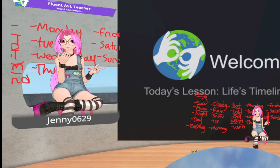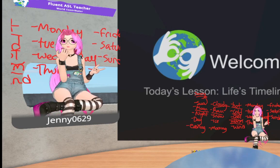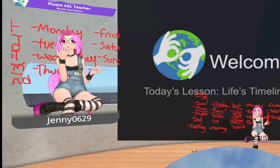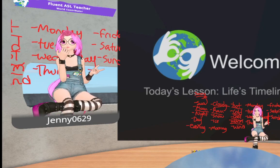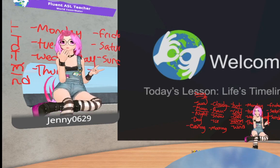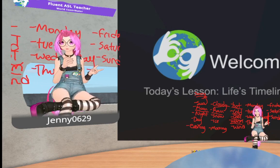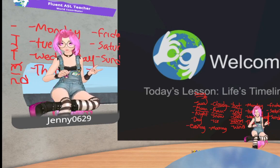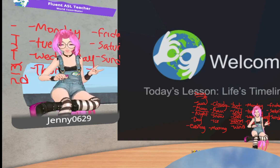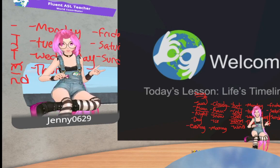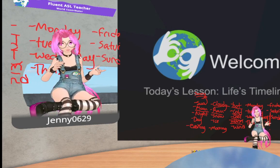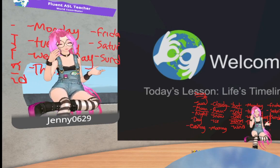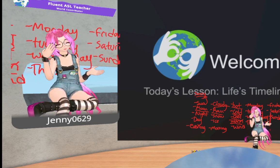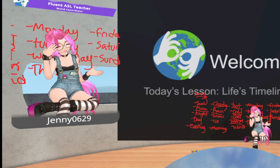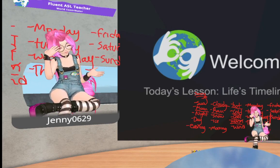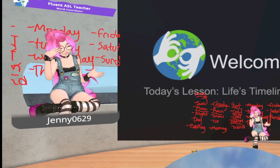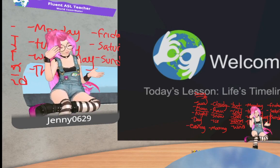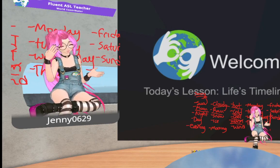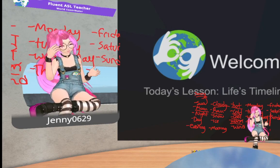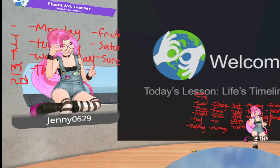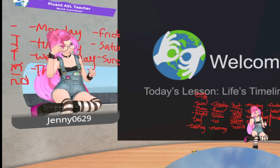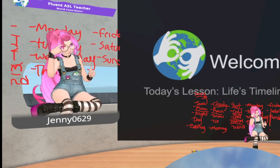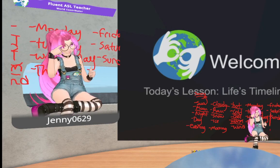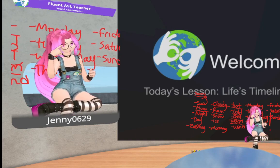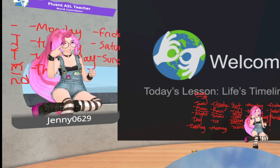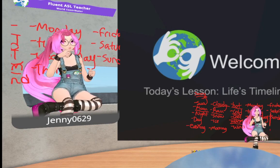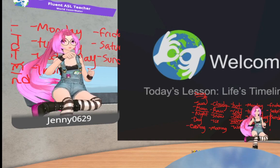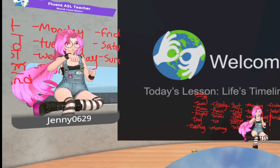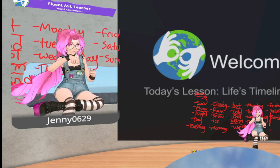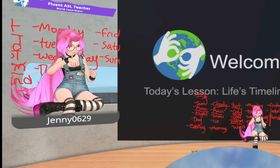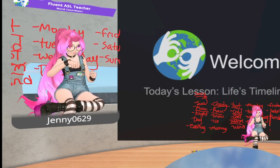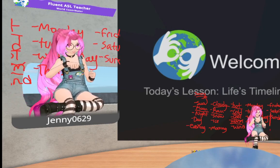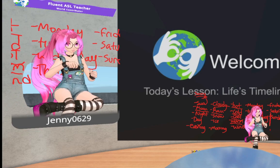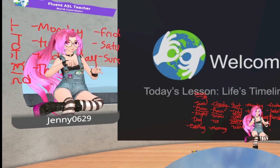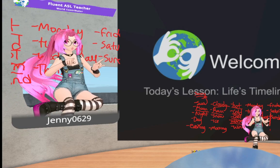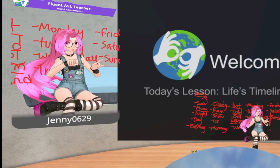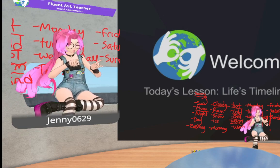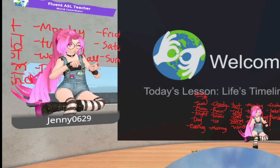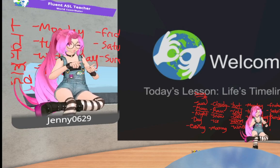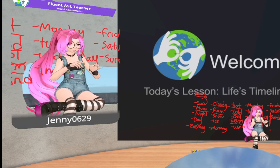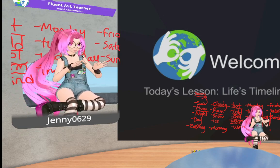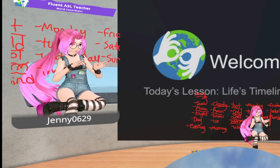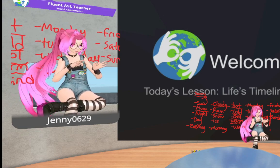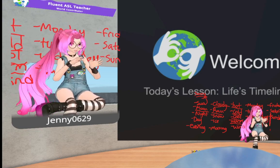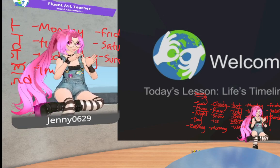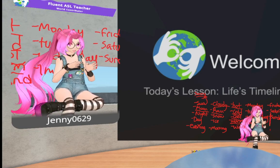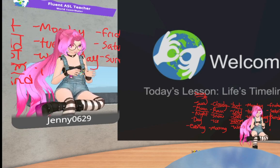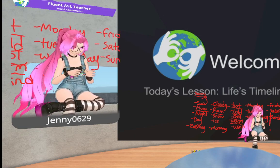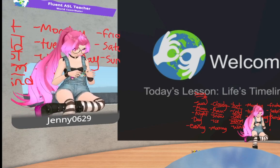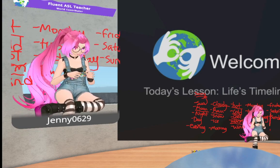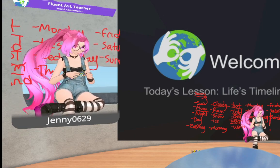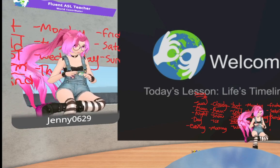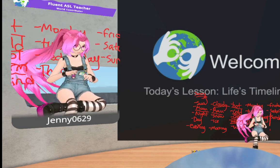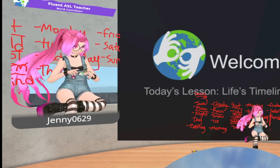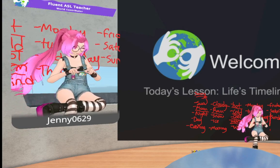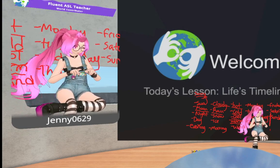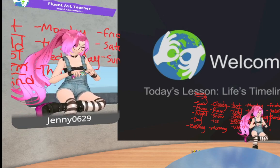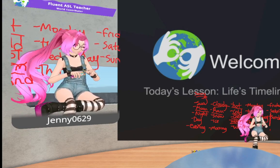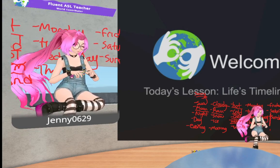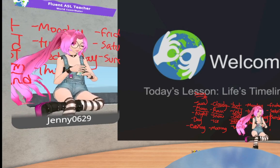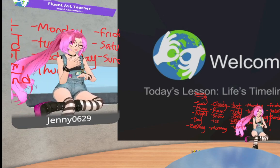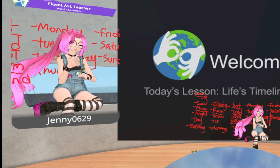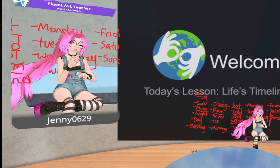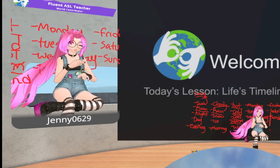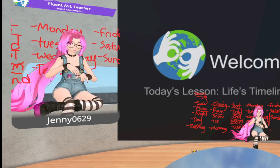Hot. And I know what you're all thinking. Yes, you could also use it to describe a person. Could also